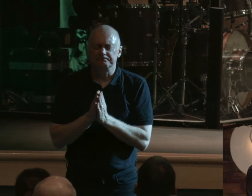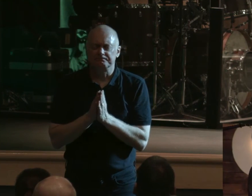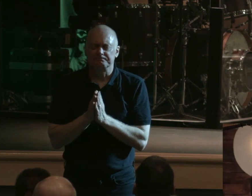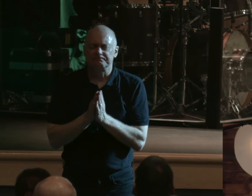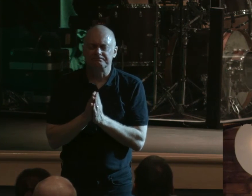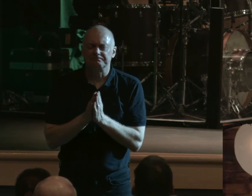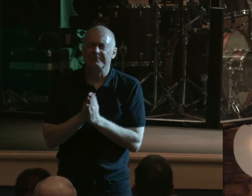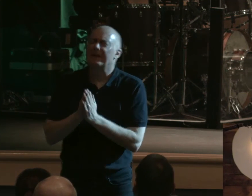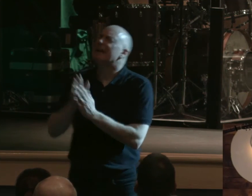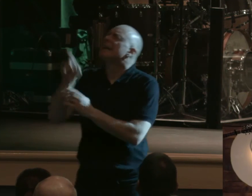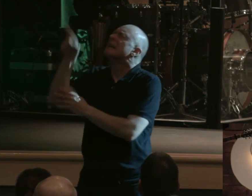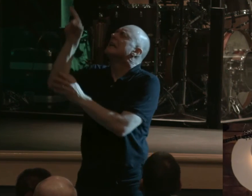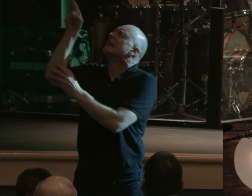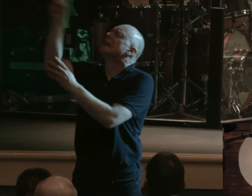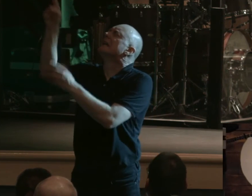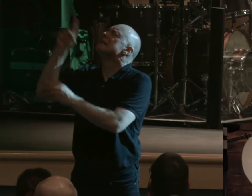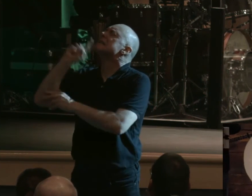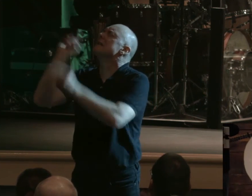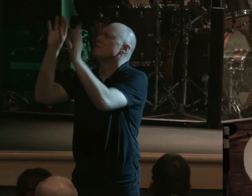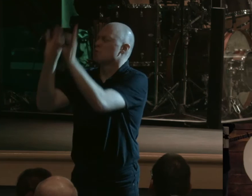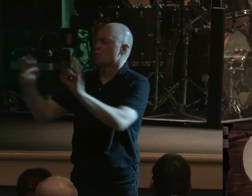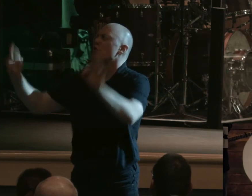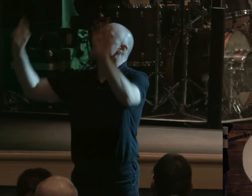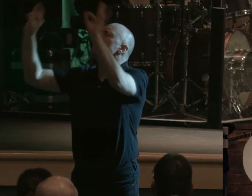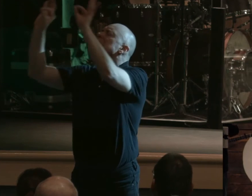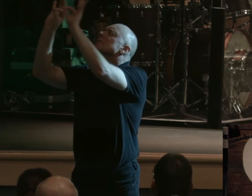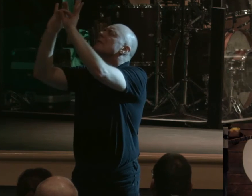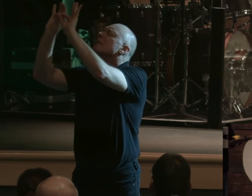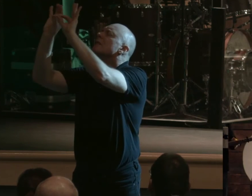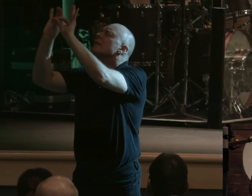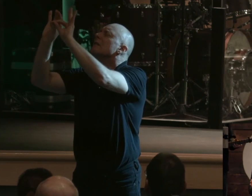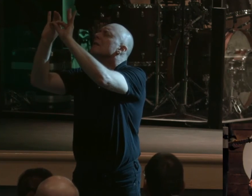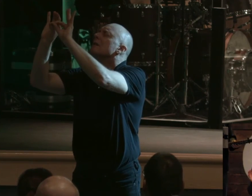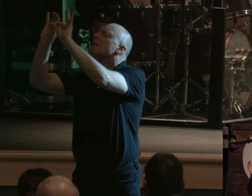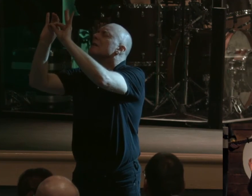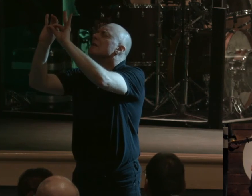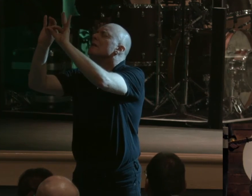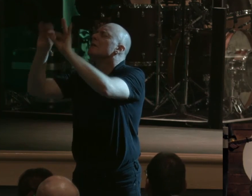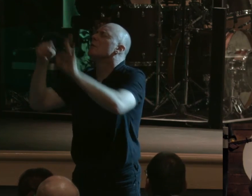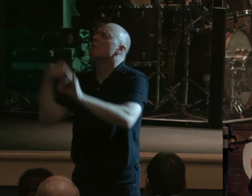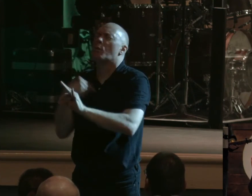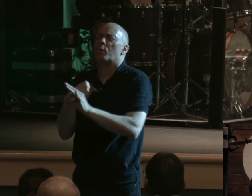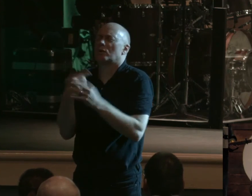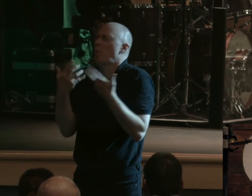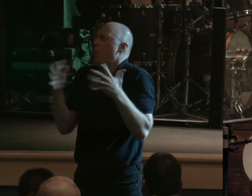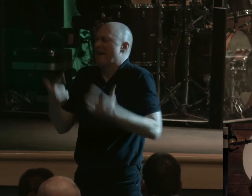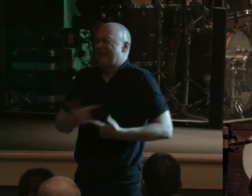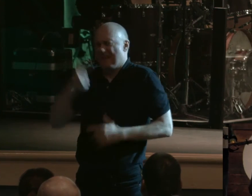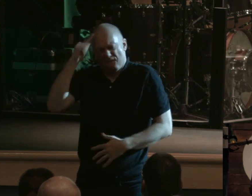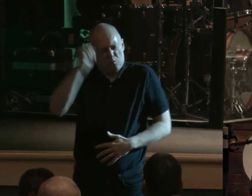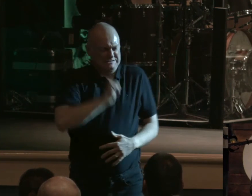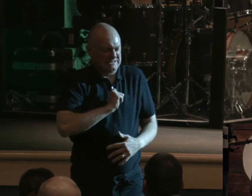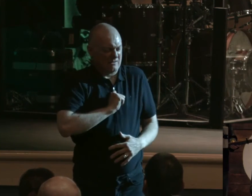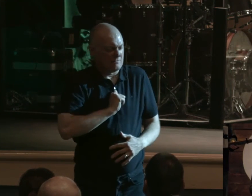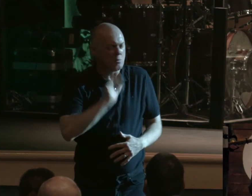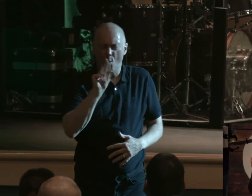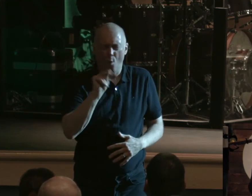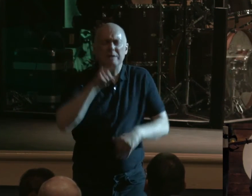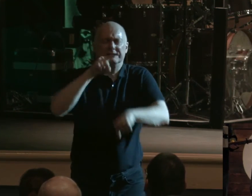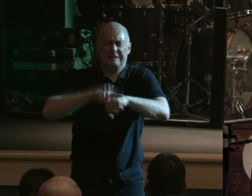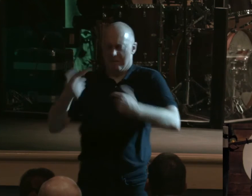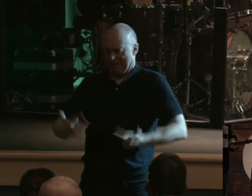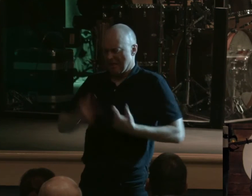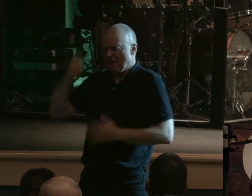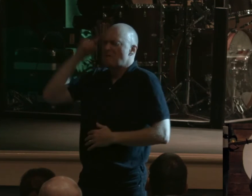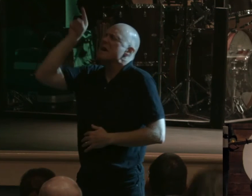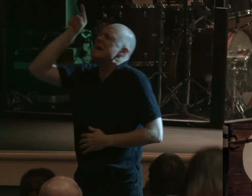He is so worthy. He is so worthy that we might no longer live for ourselves, but for him, but for